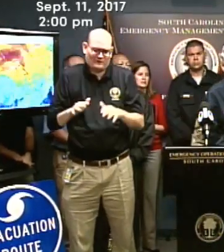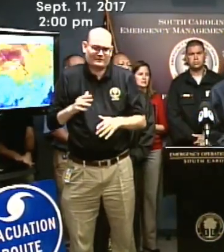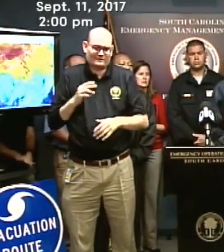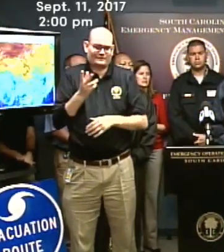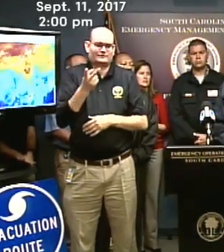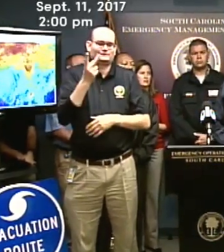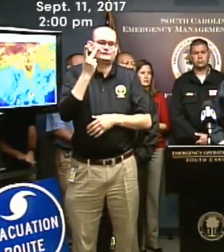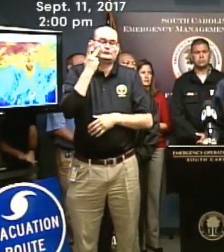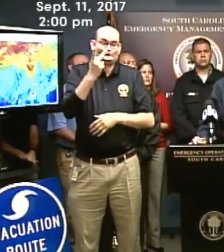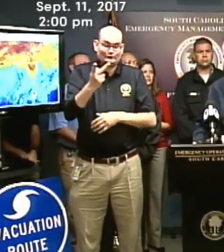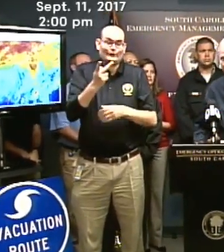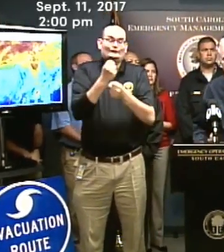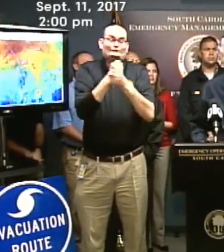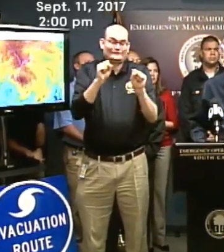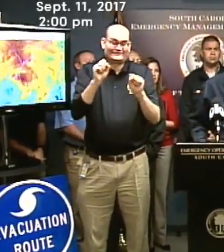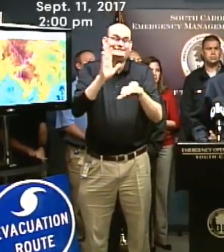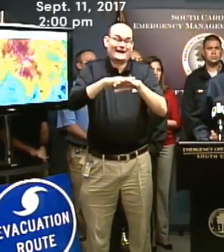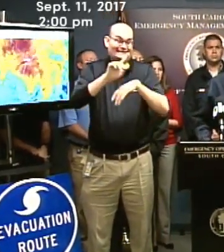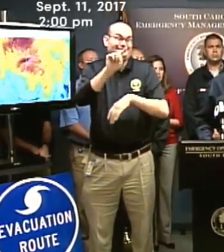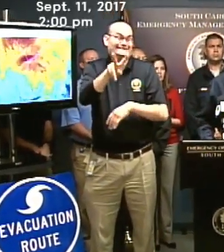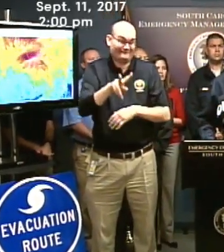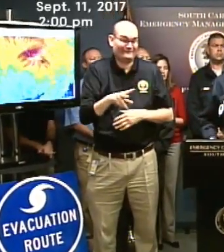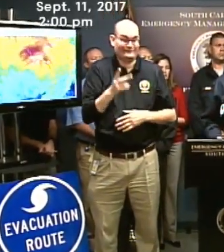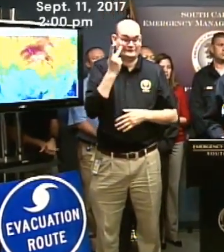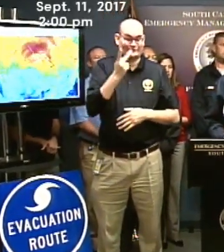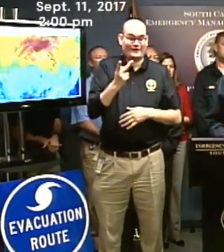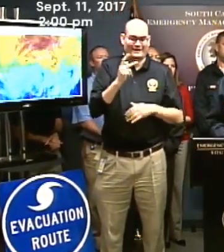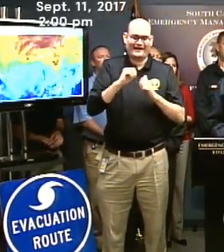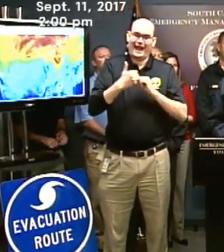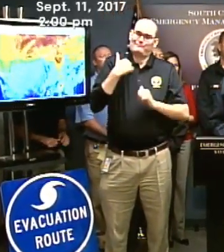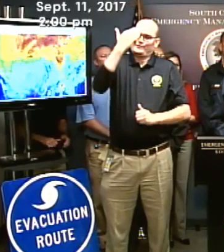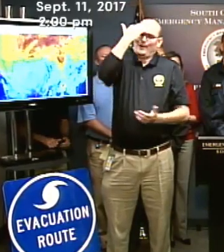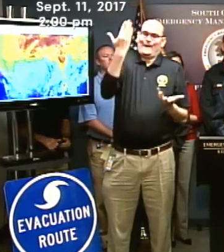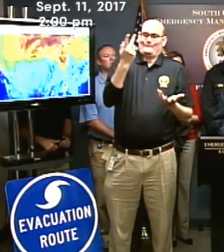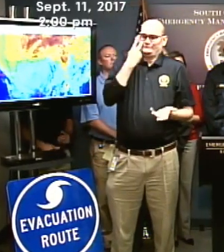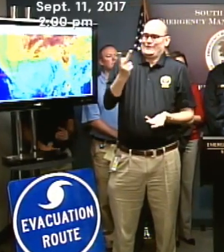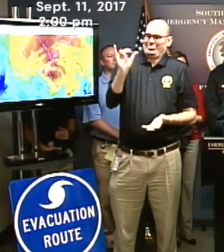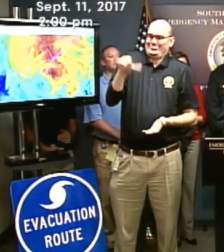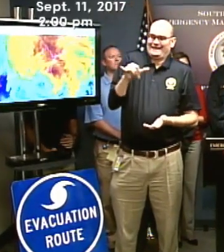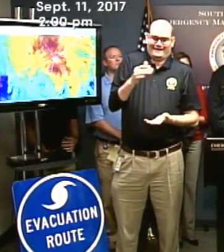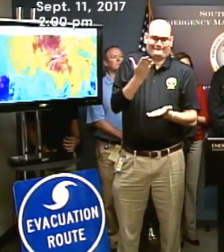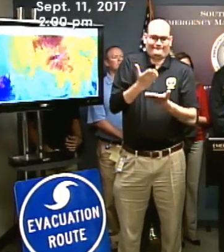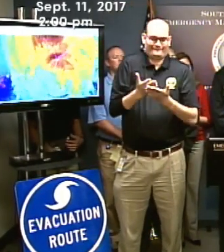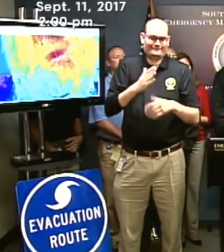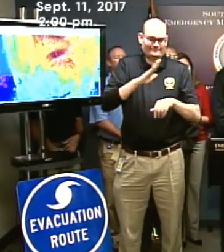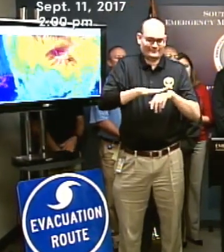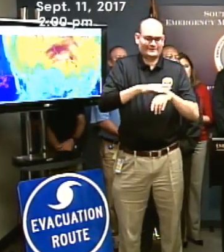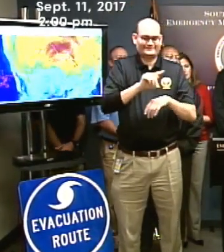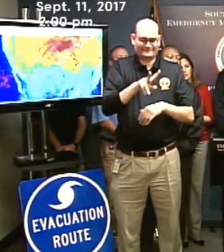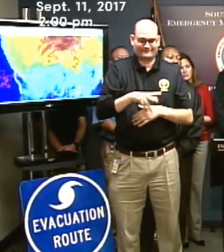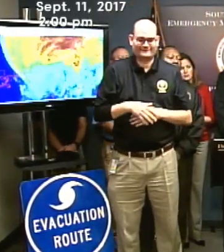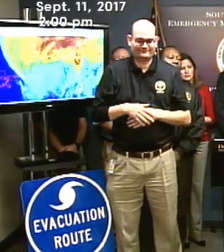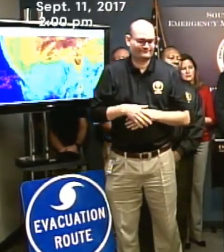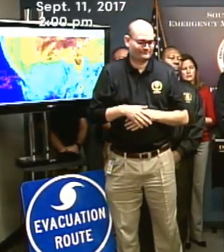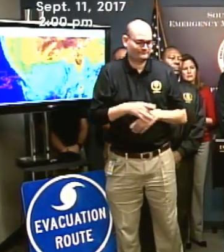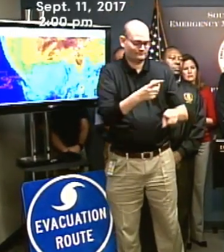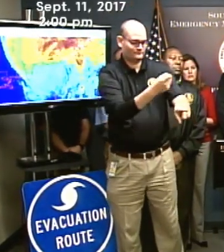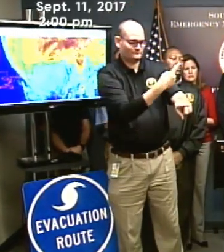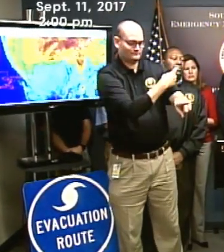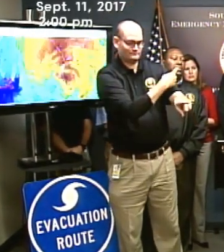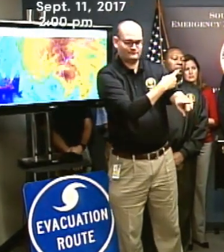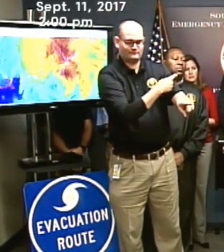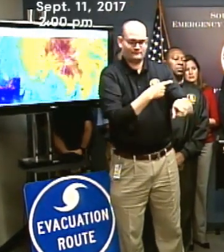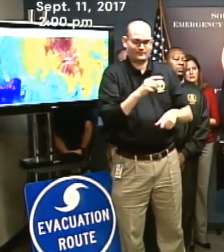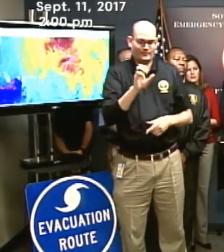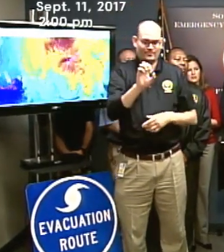television, so that's how we know about that one so immediately. Do we know anything about the erosion that